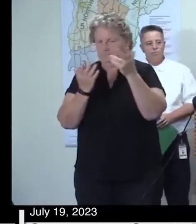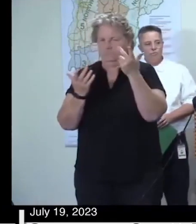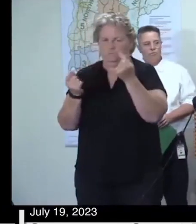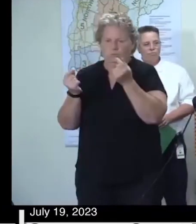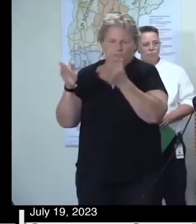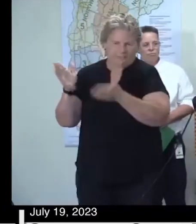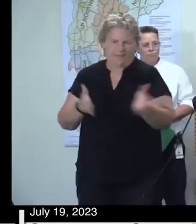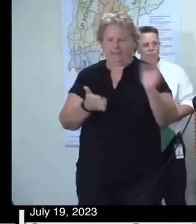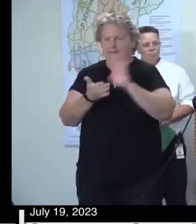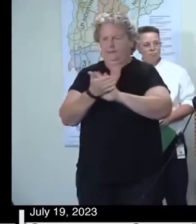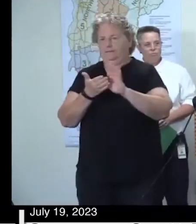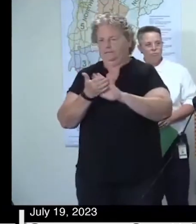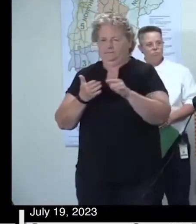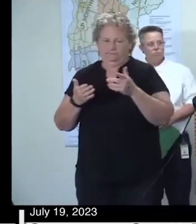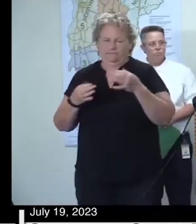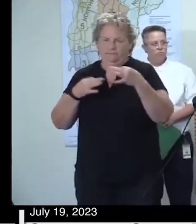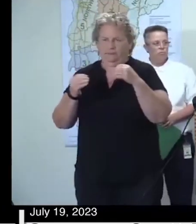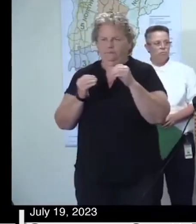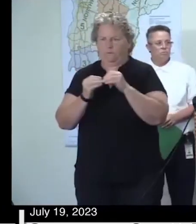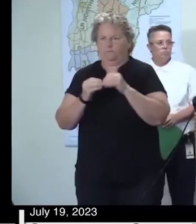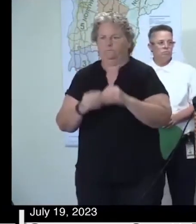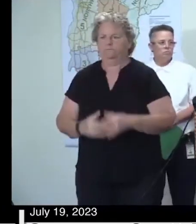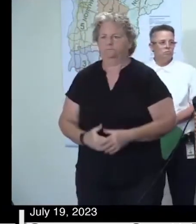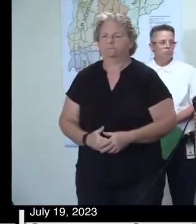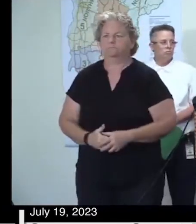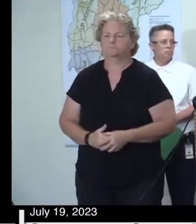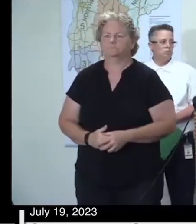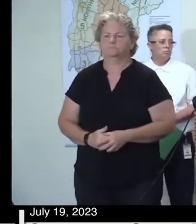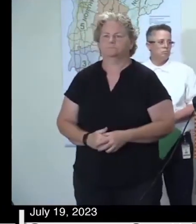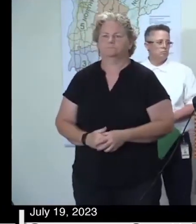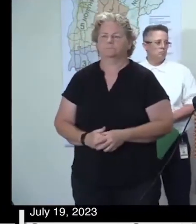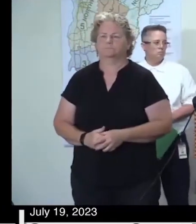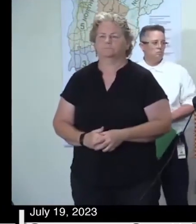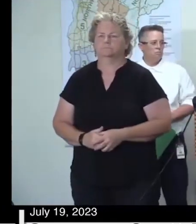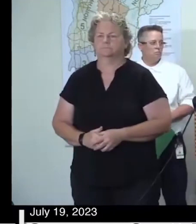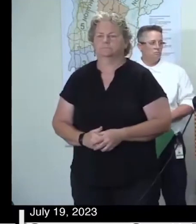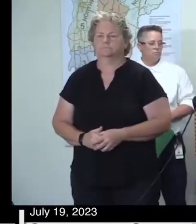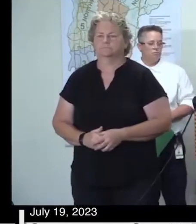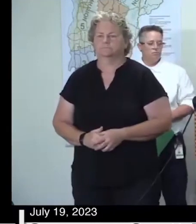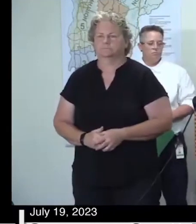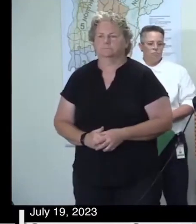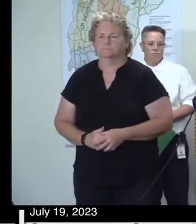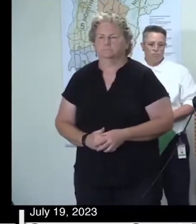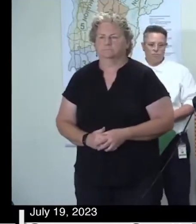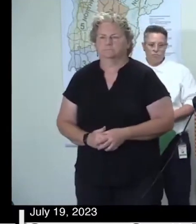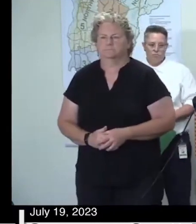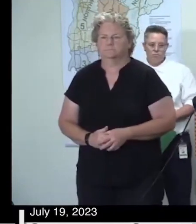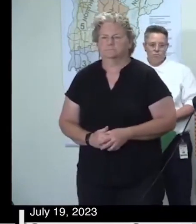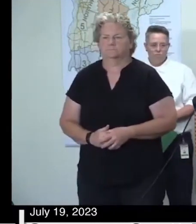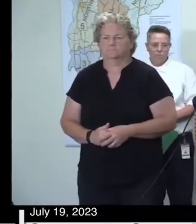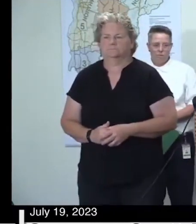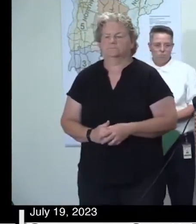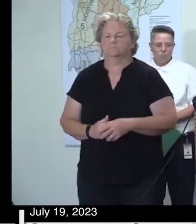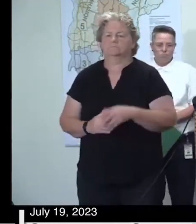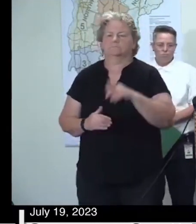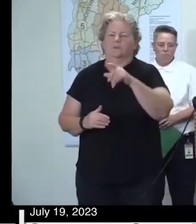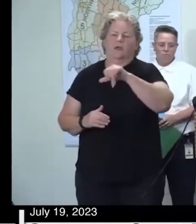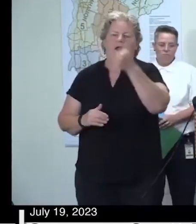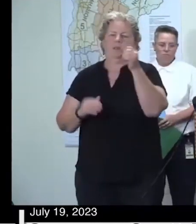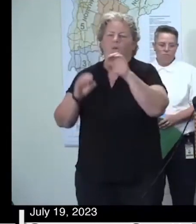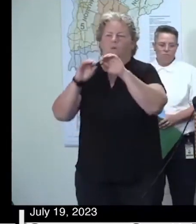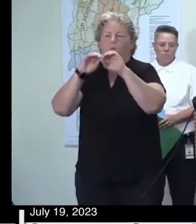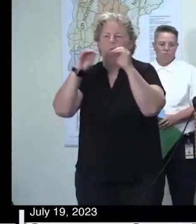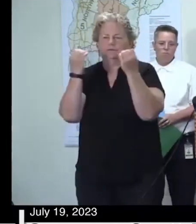is also coordinating activities statewide. We encourage municipalities, again,